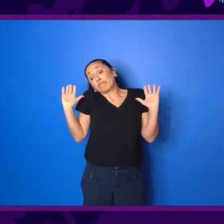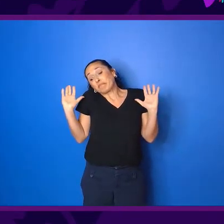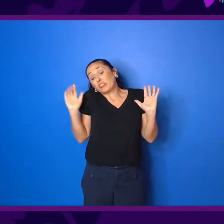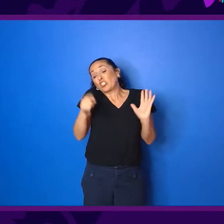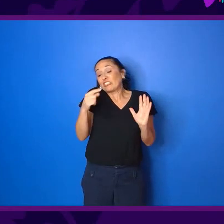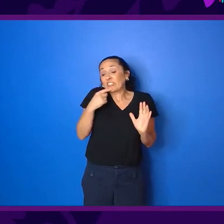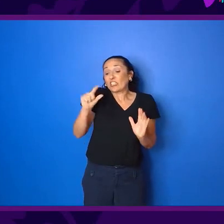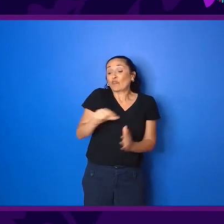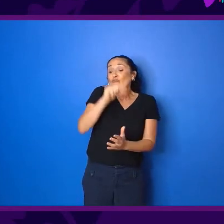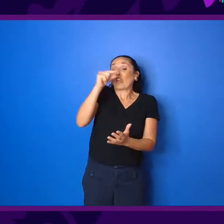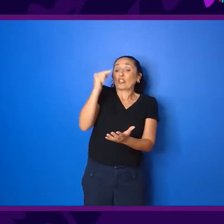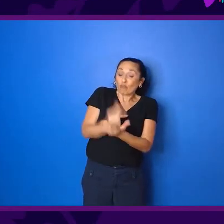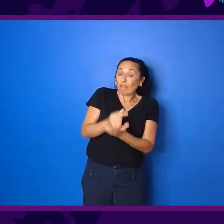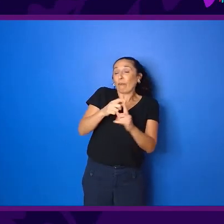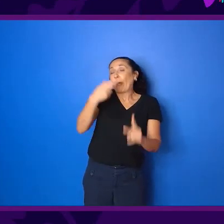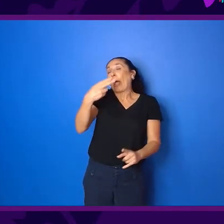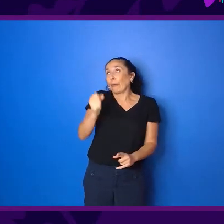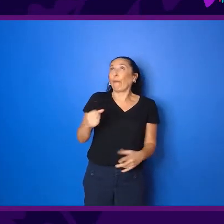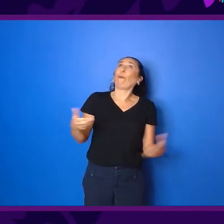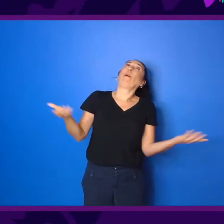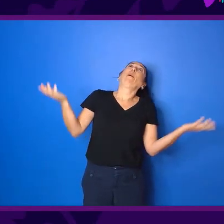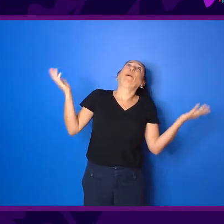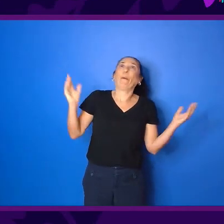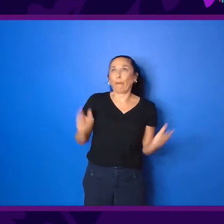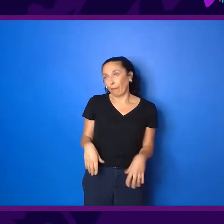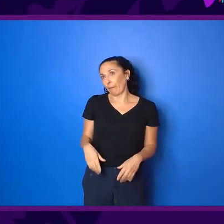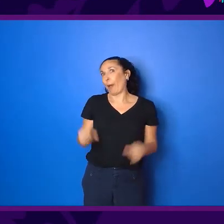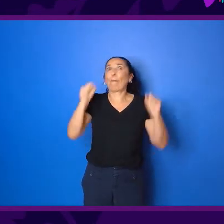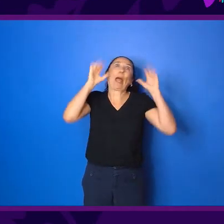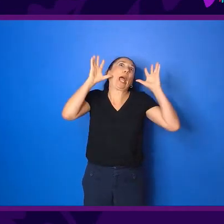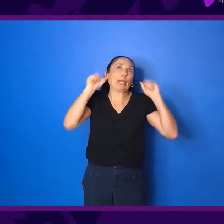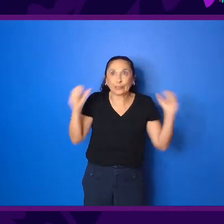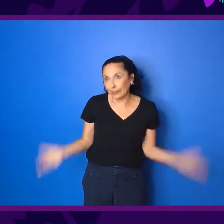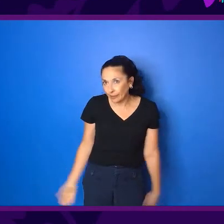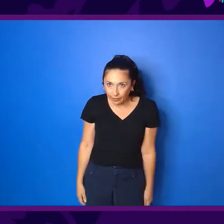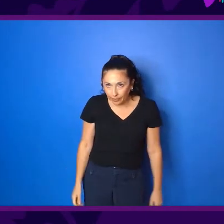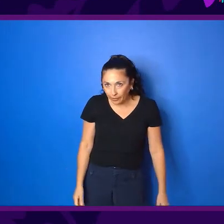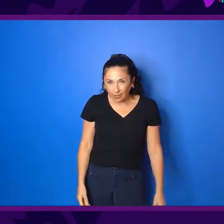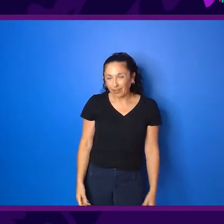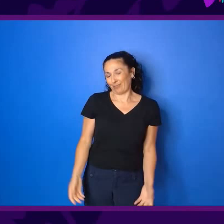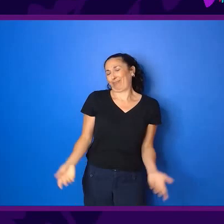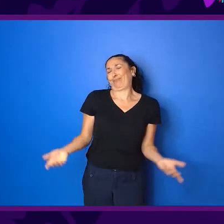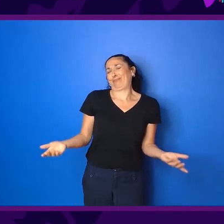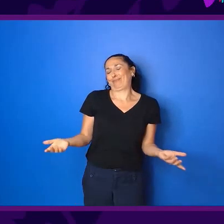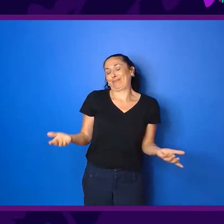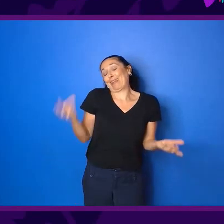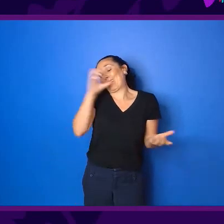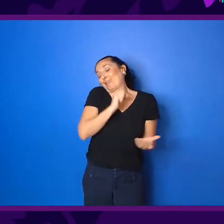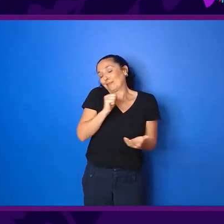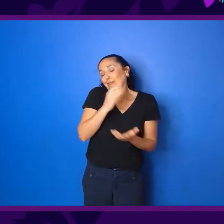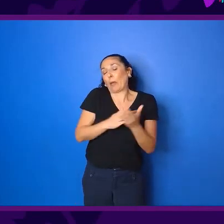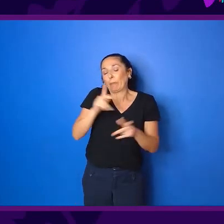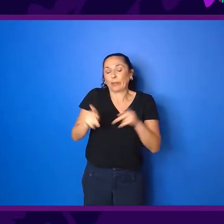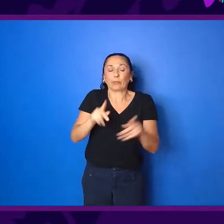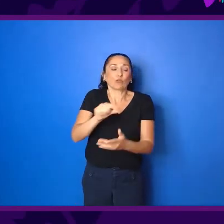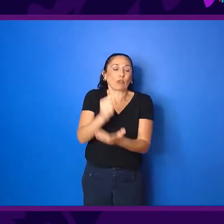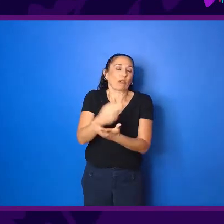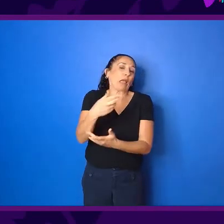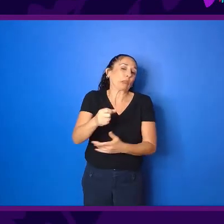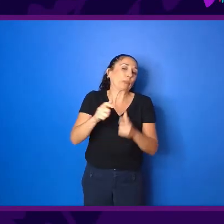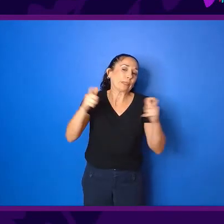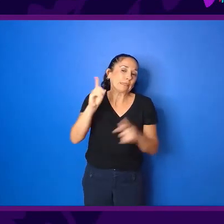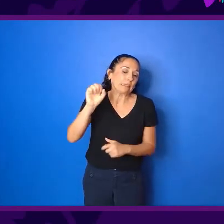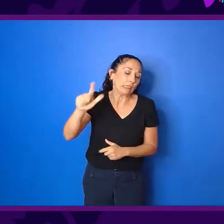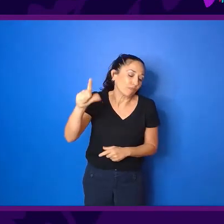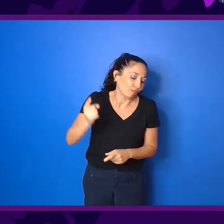from high school. Oh, amazing. Well, I mean, I guess it is kind of amazing for some people. Anyway, so I'm